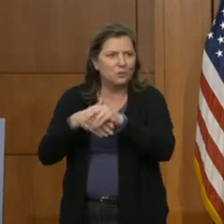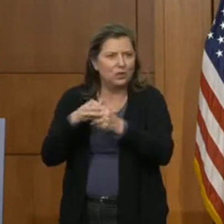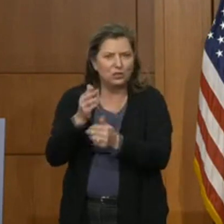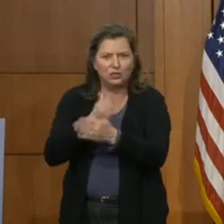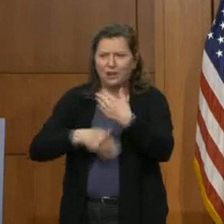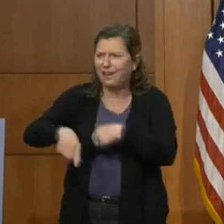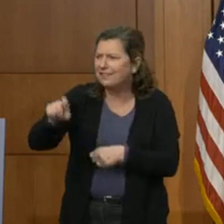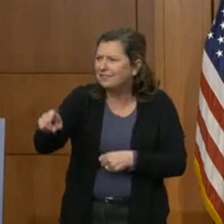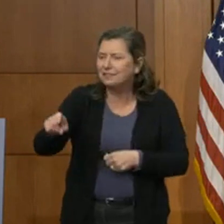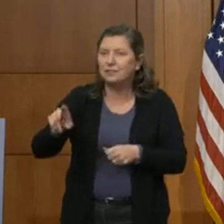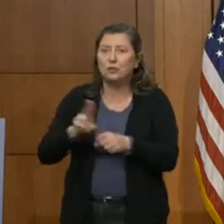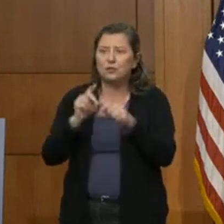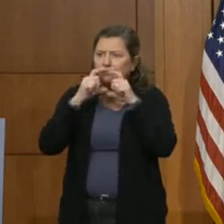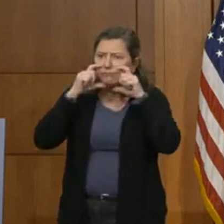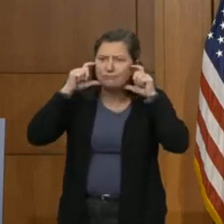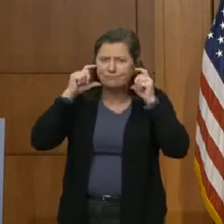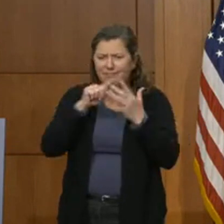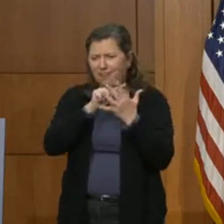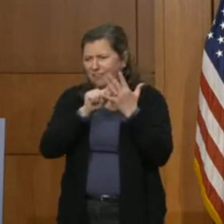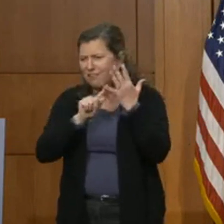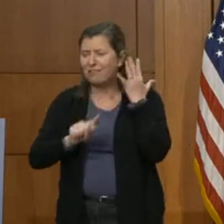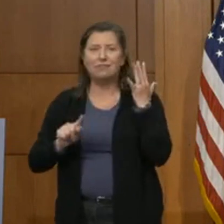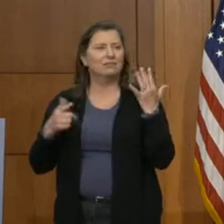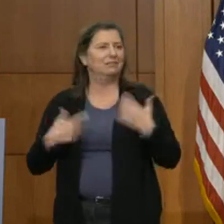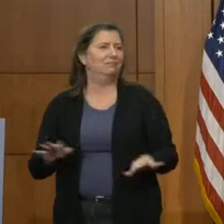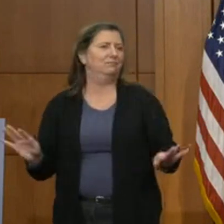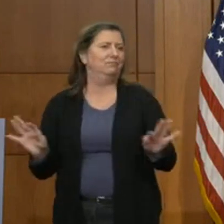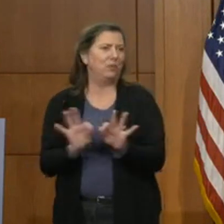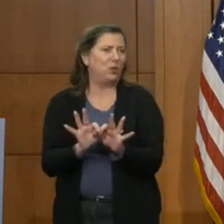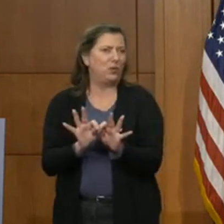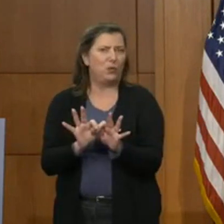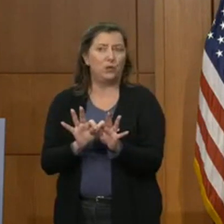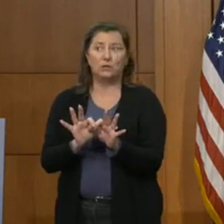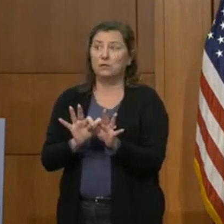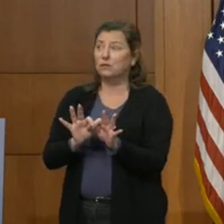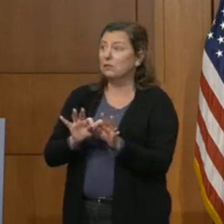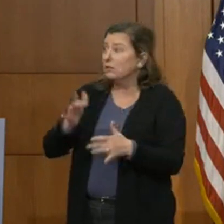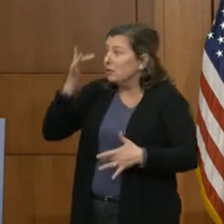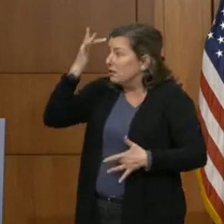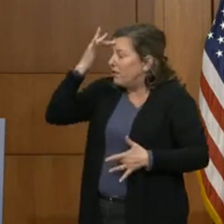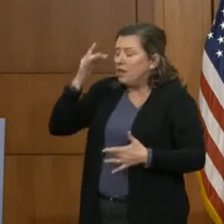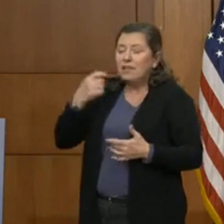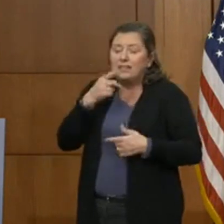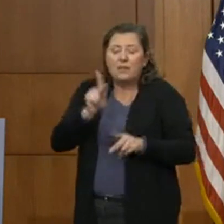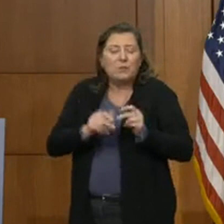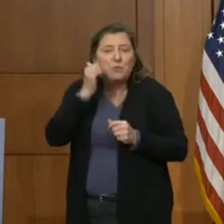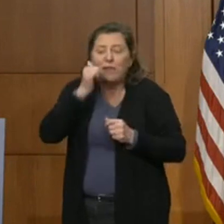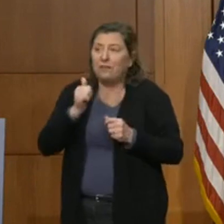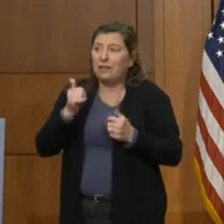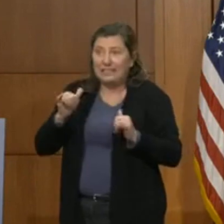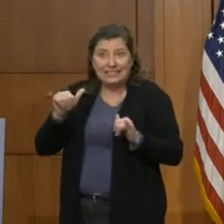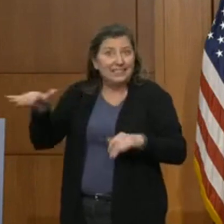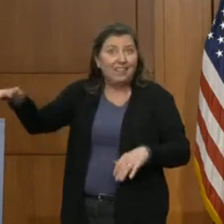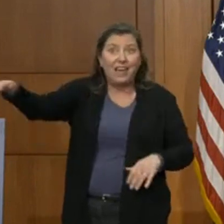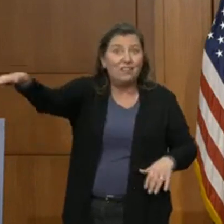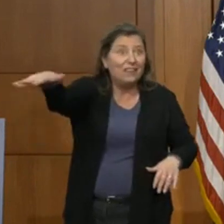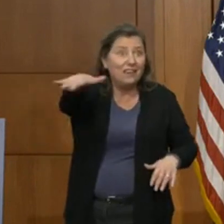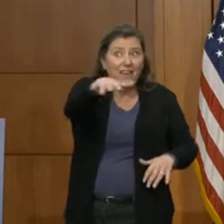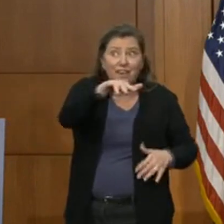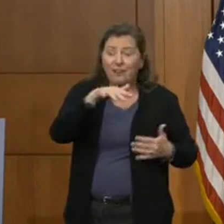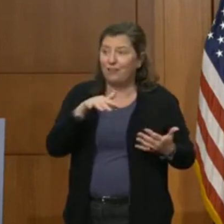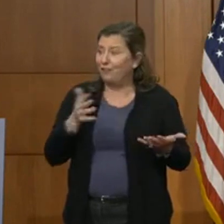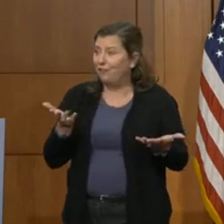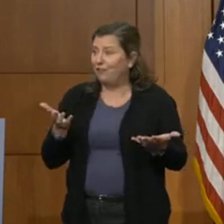protective facial equipment. All of these things are so important. This virus, is, I tell people every day, it's still out there. Look